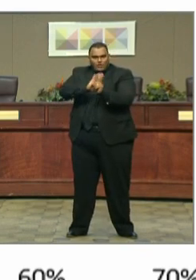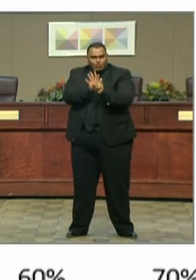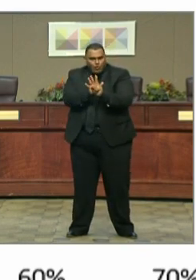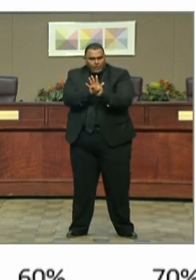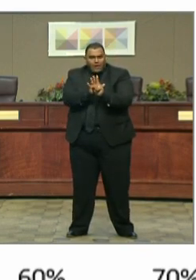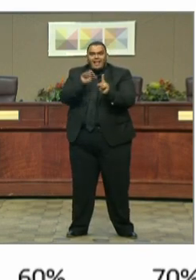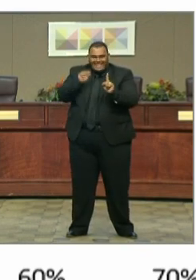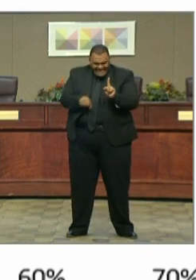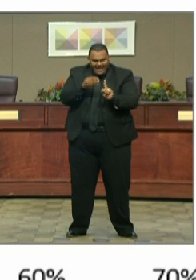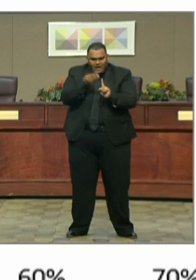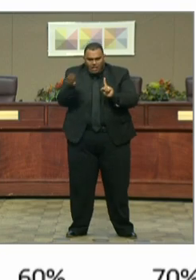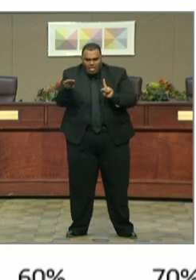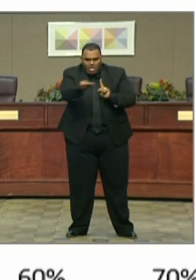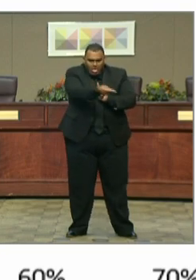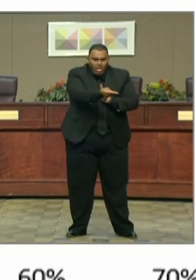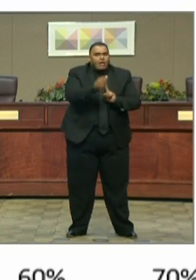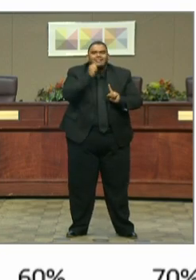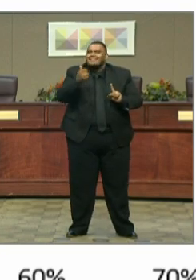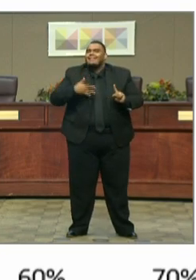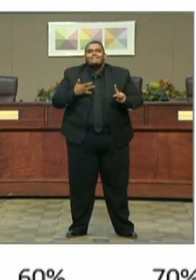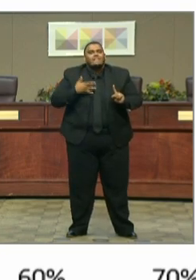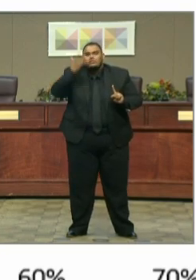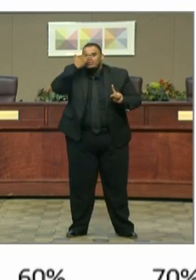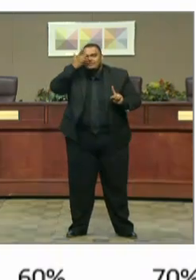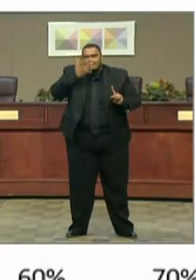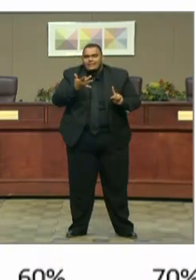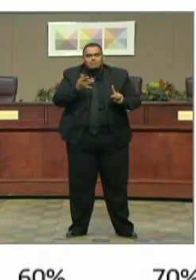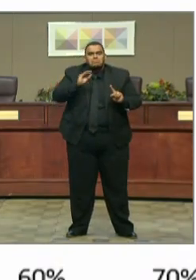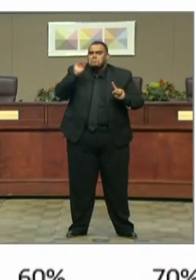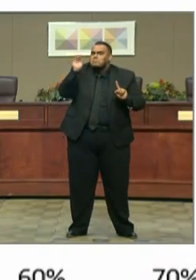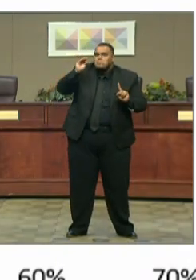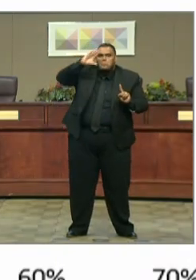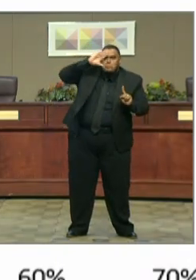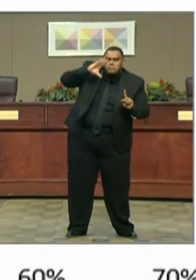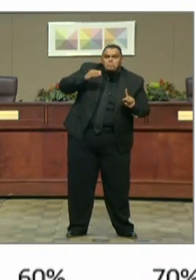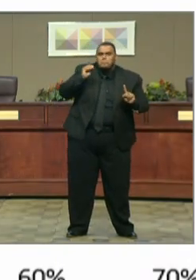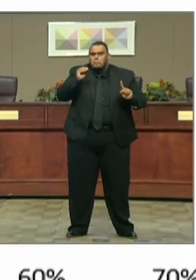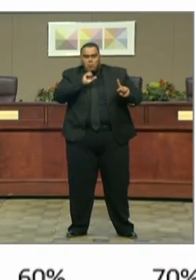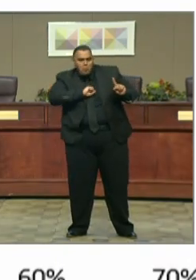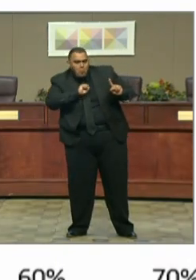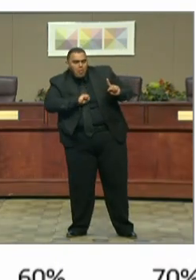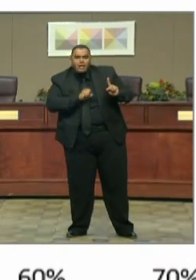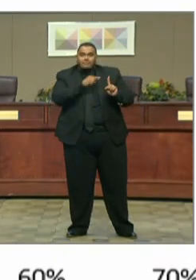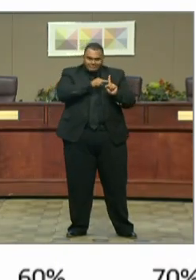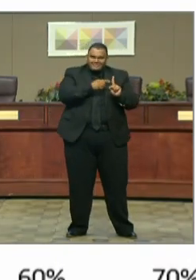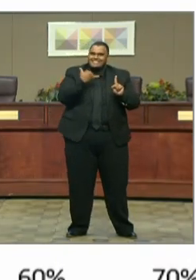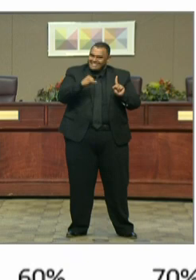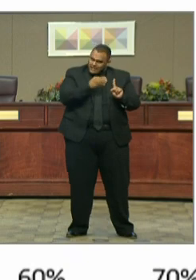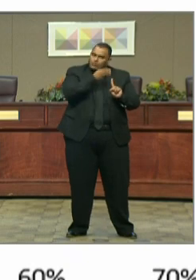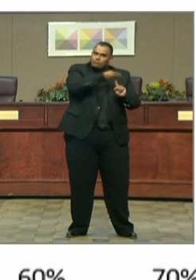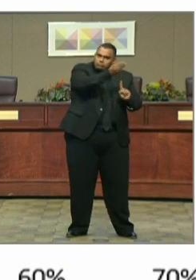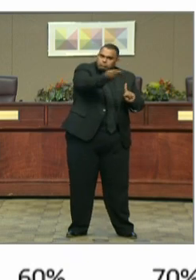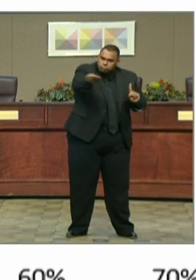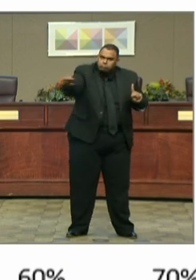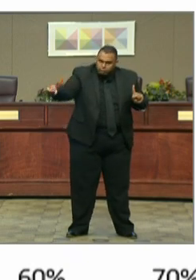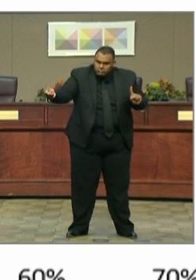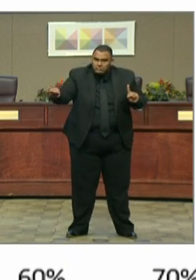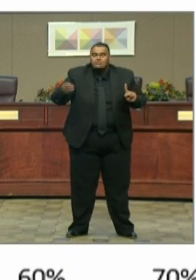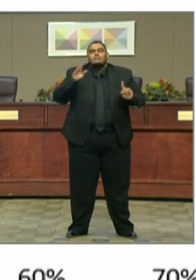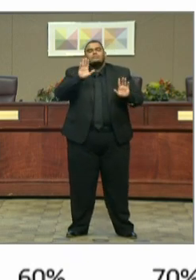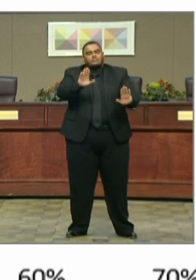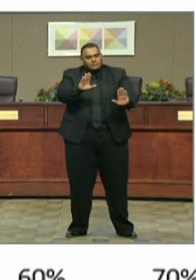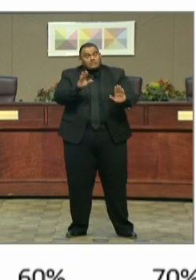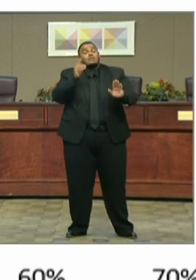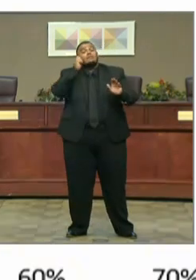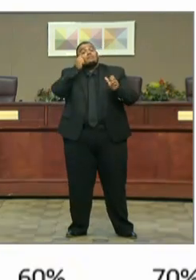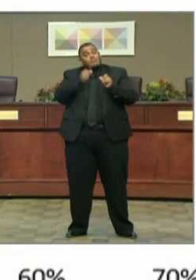coincides also with what we are hearing internationally and nationally. And I think we have mentioned to you before that we believe the